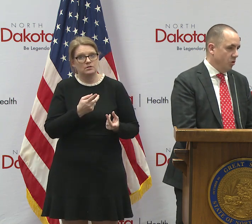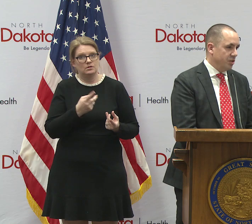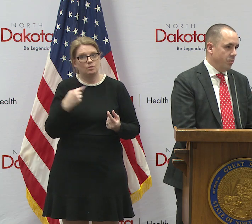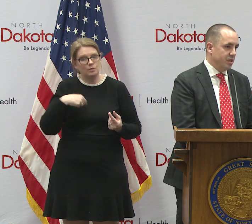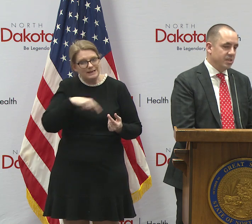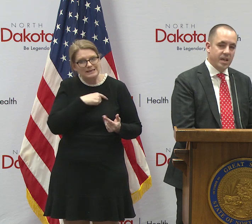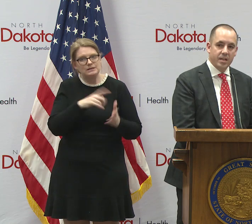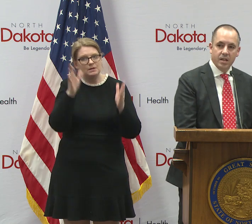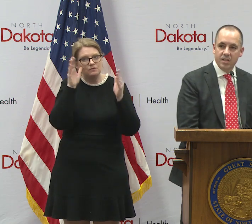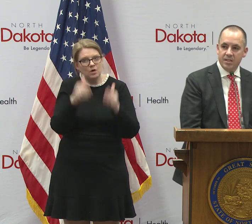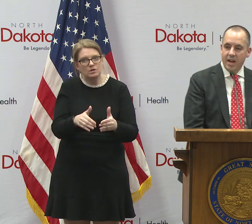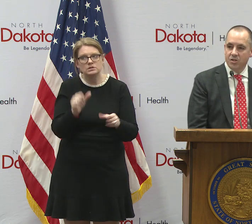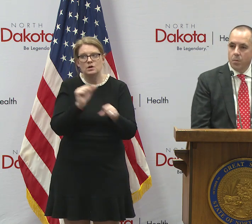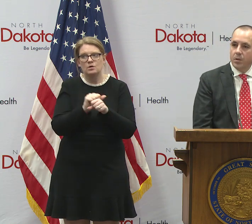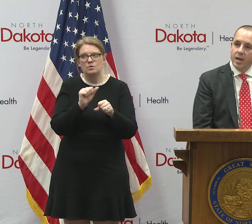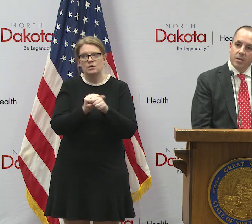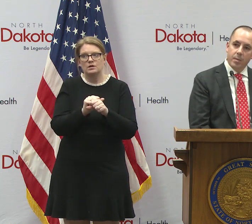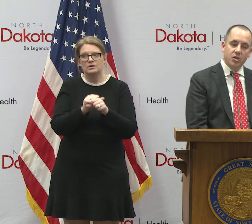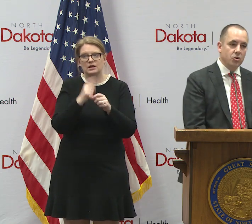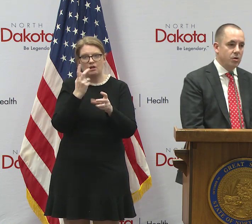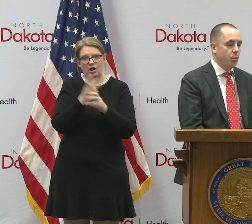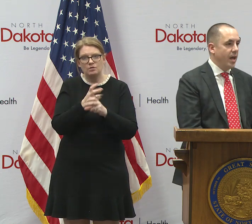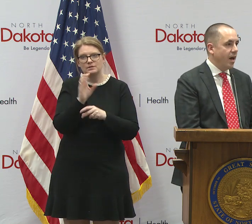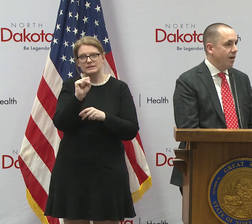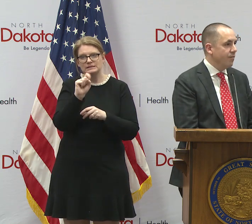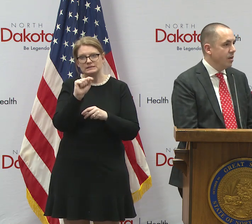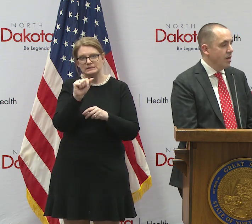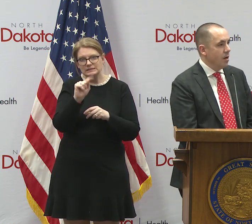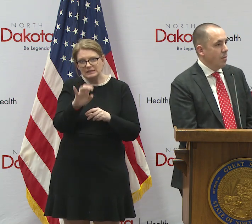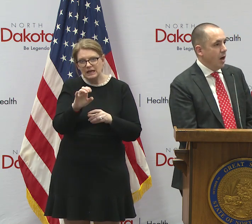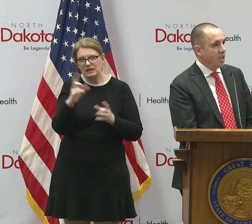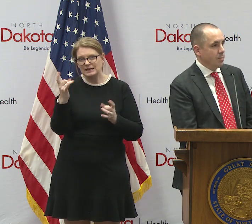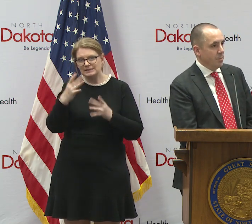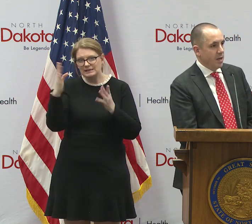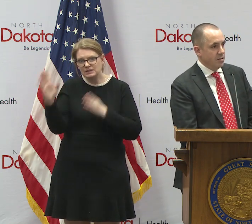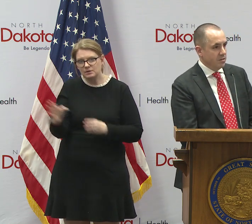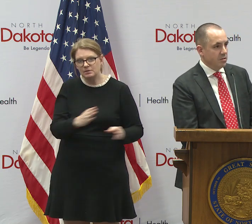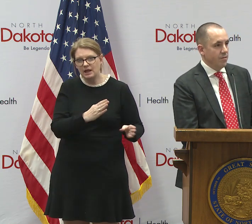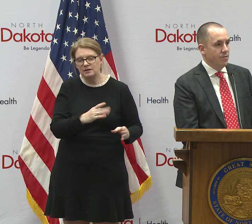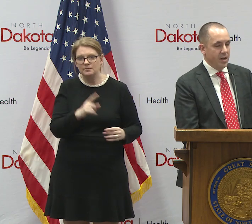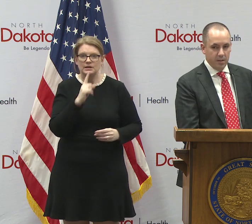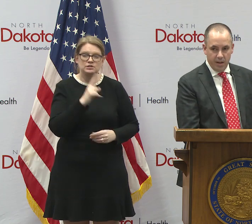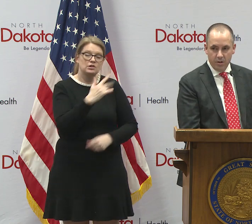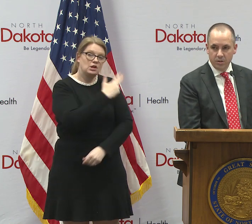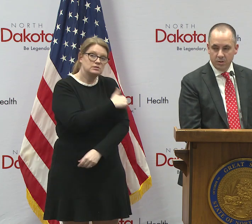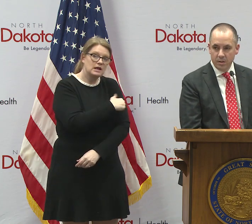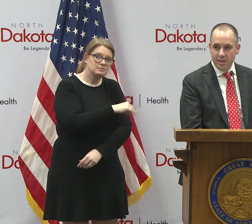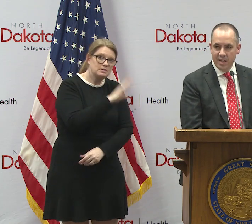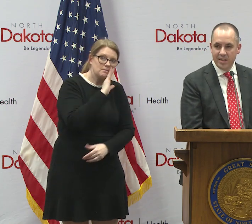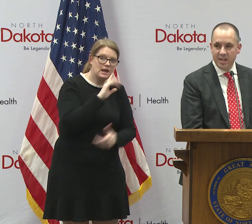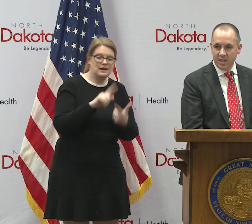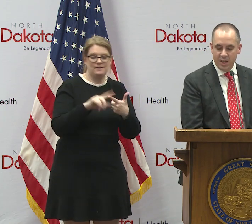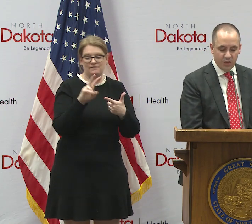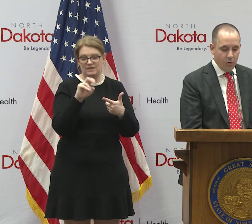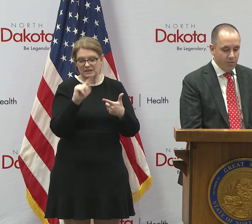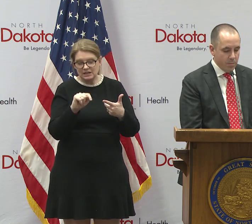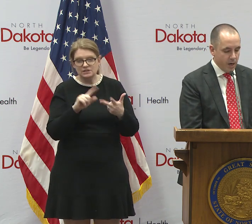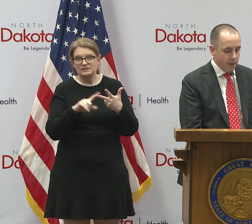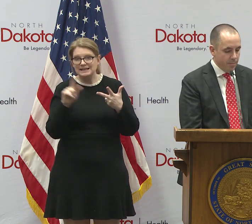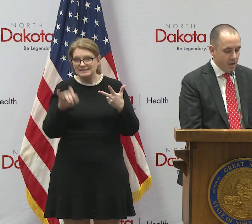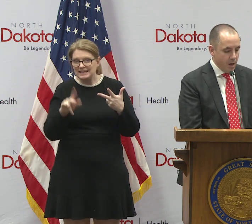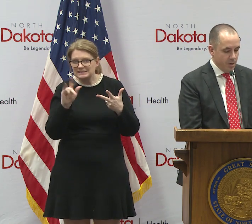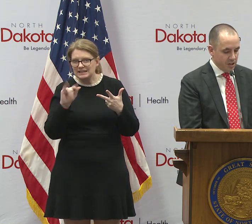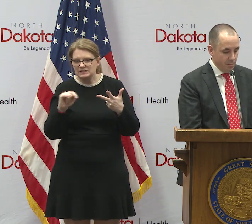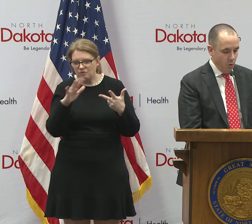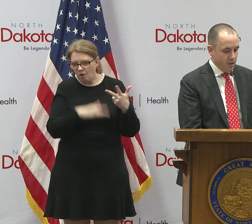very closely with the state on a disaster plan to make sure that we have hospital beds, ventilators, and test kits for